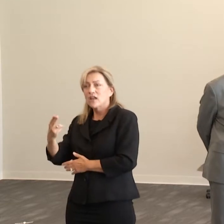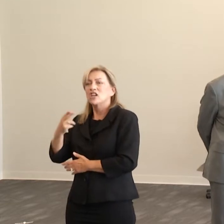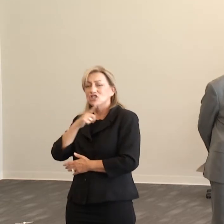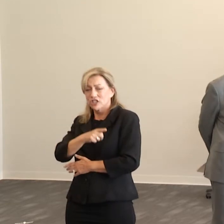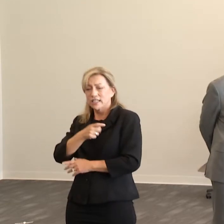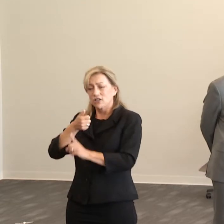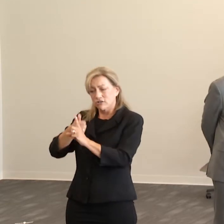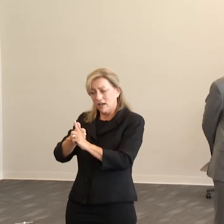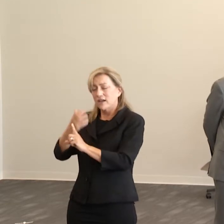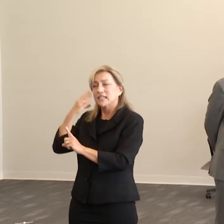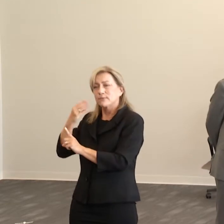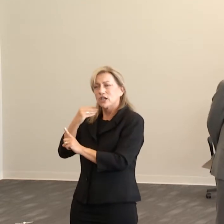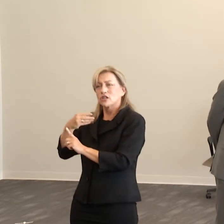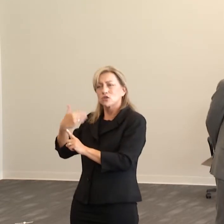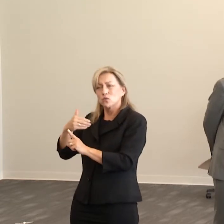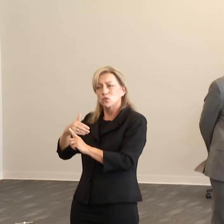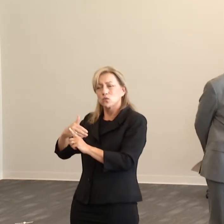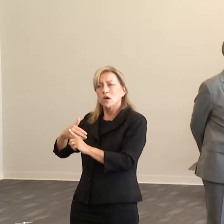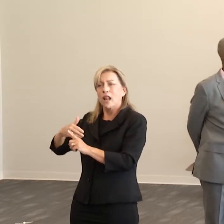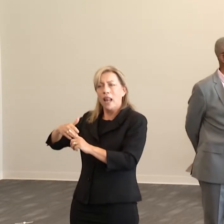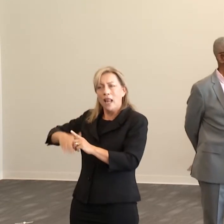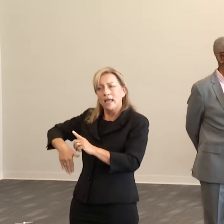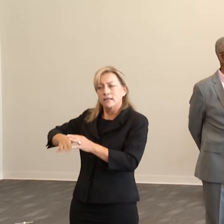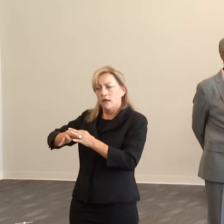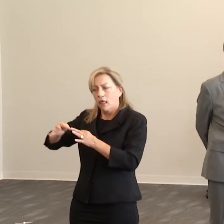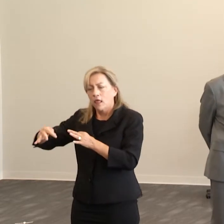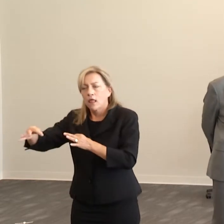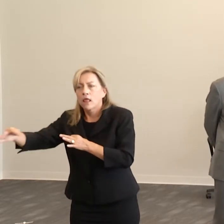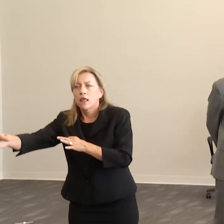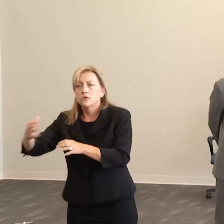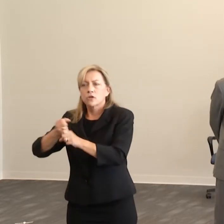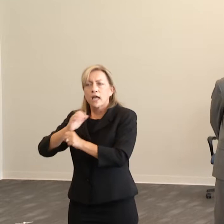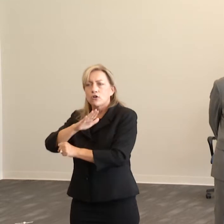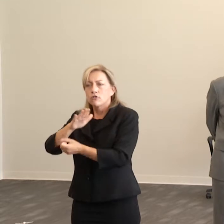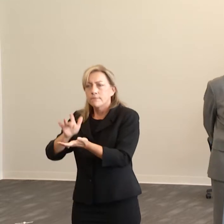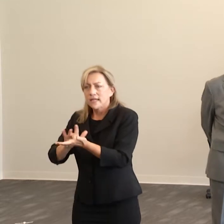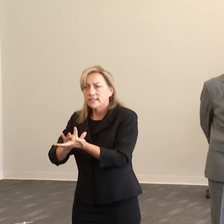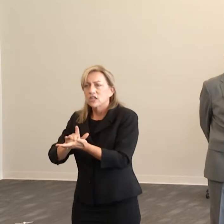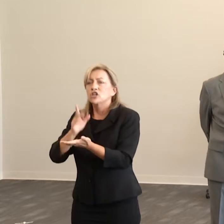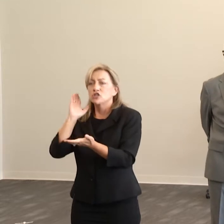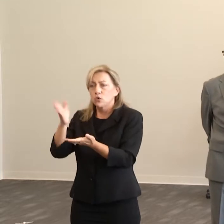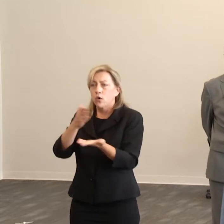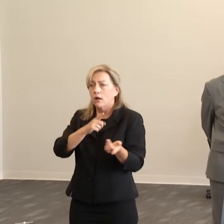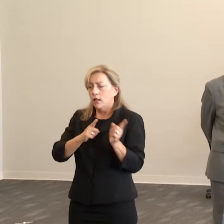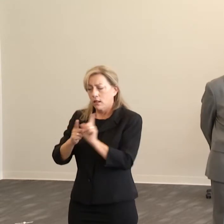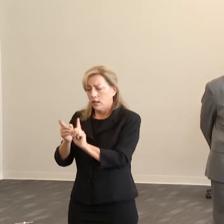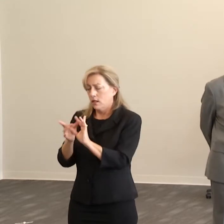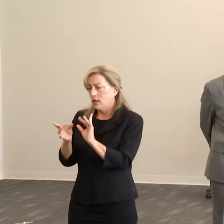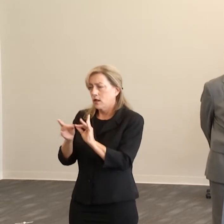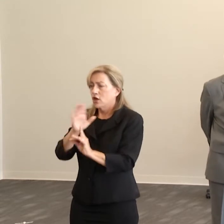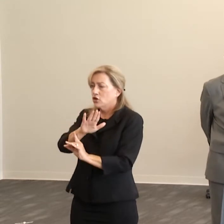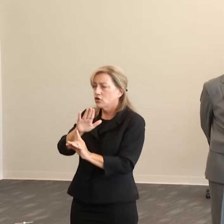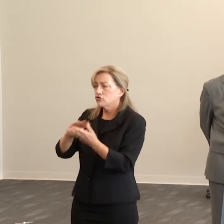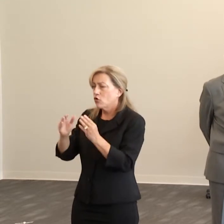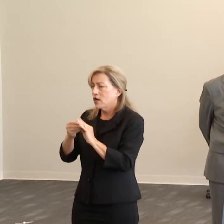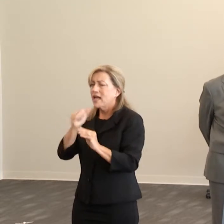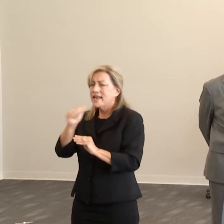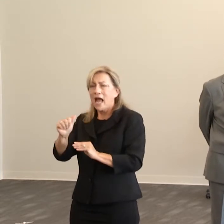Fegan, that's what I'm told. As you'll hear in Mrs. Moore's story, this isn't about politics or